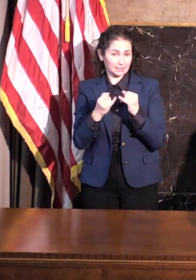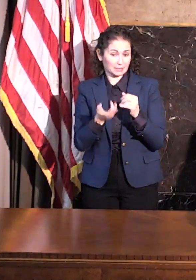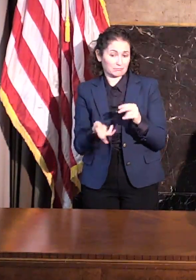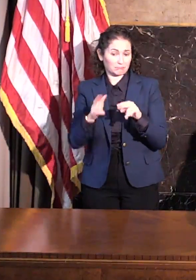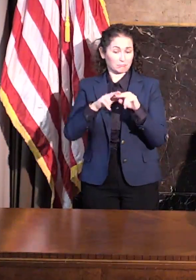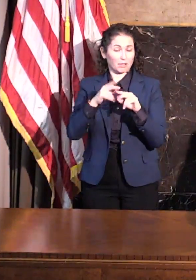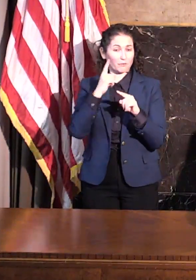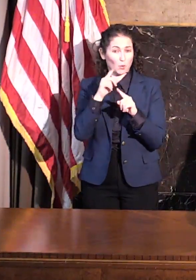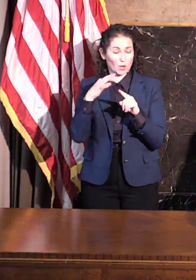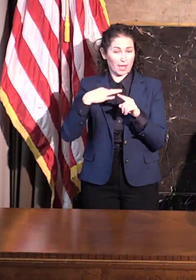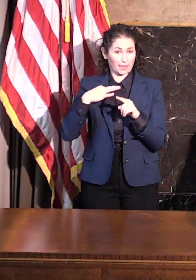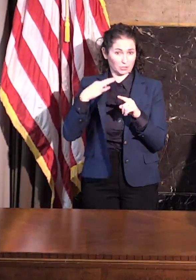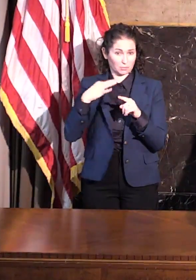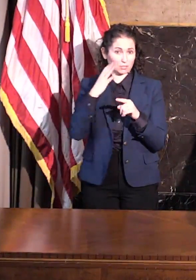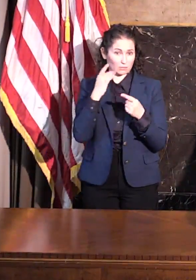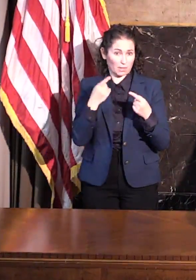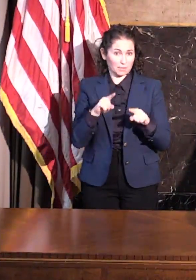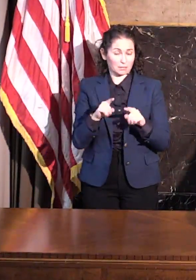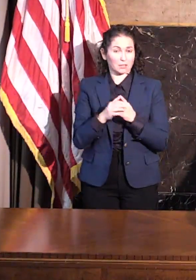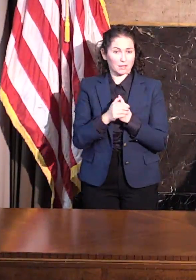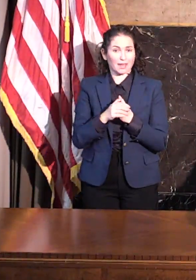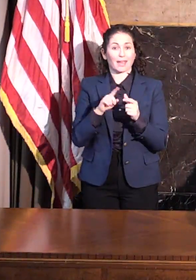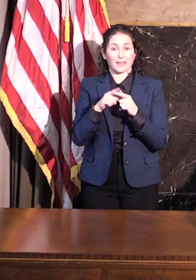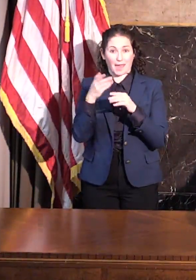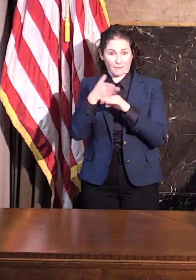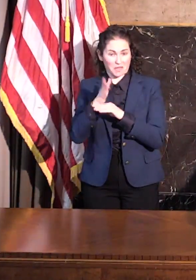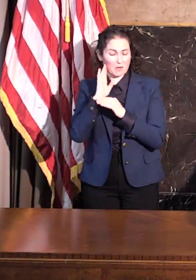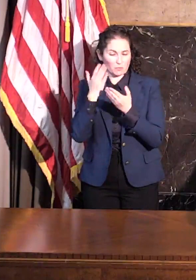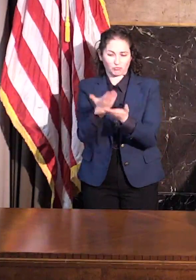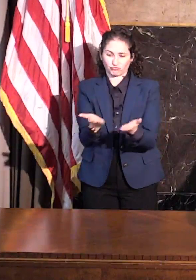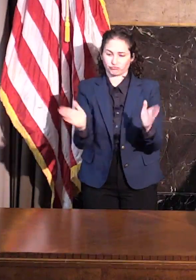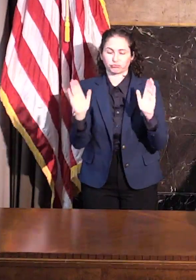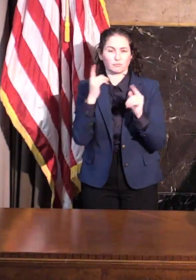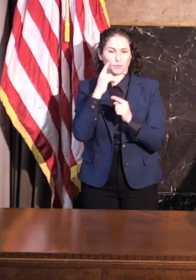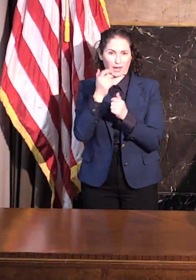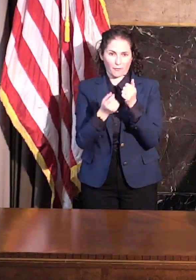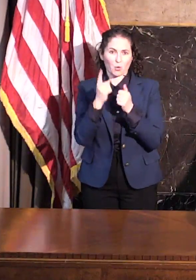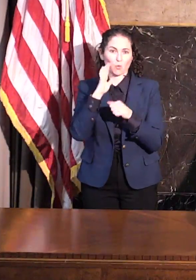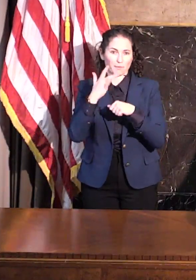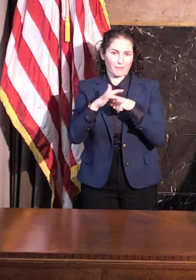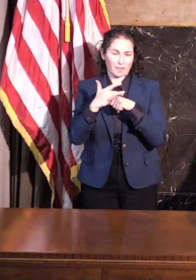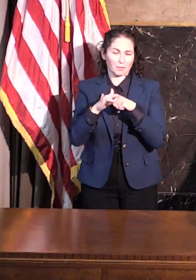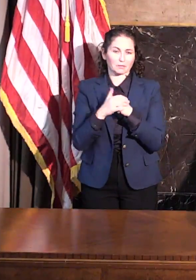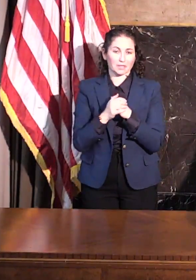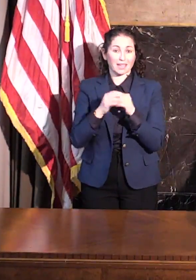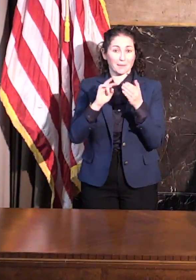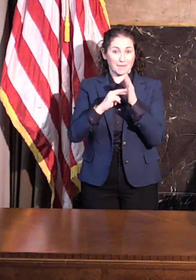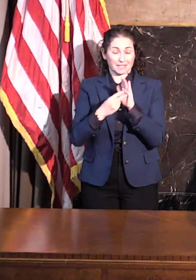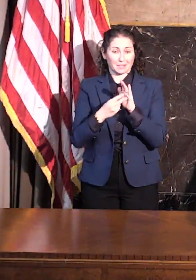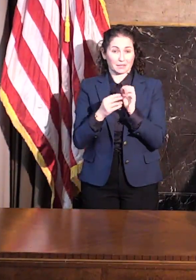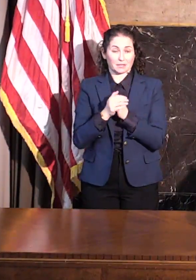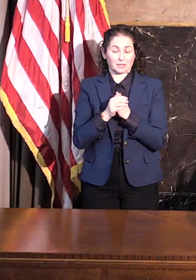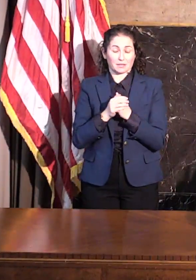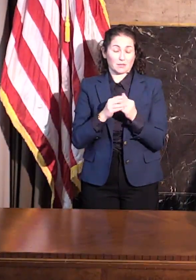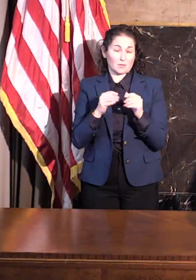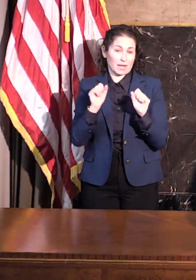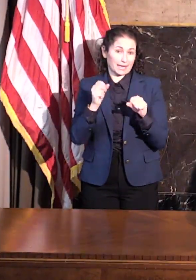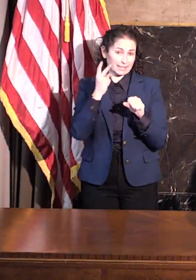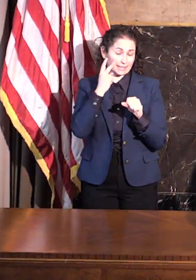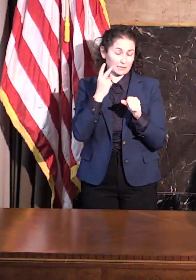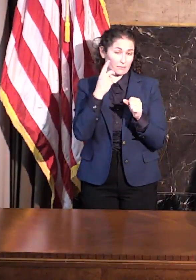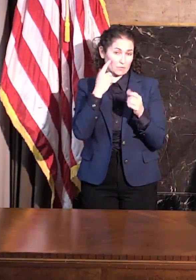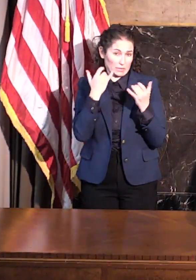to get the vaccine if, in fact, they are not already eligible. I will tell you that I